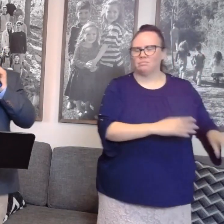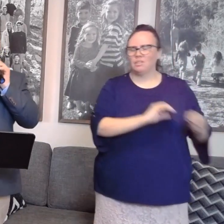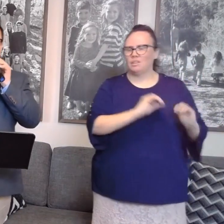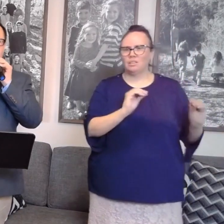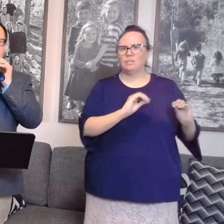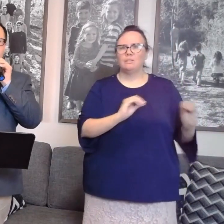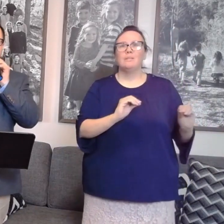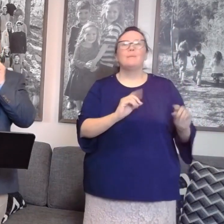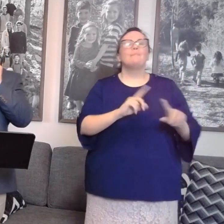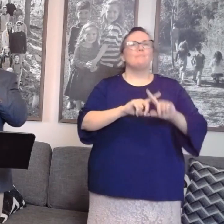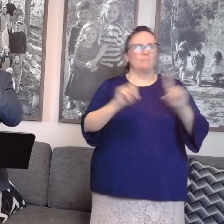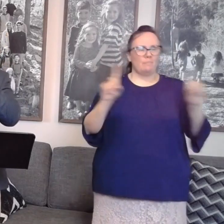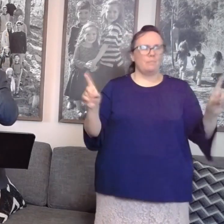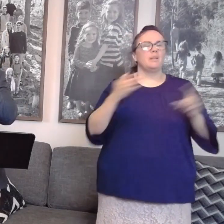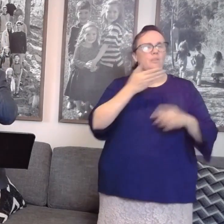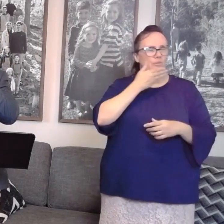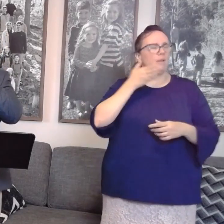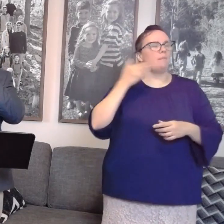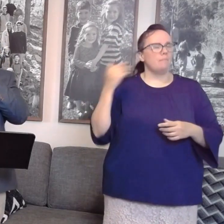right, and there's a better